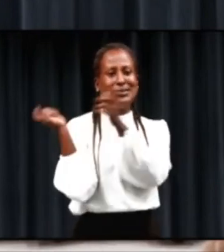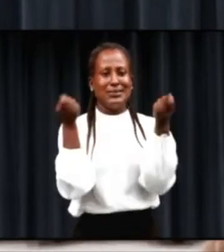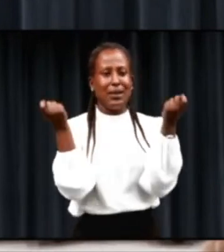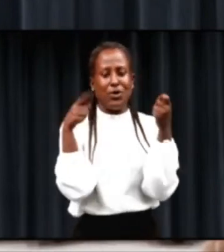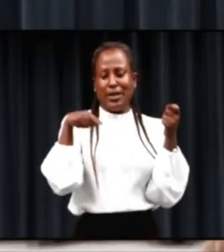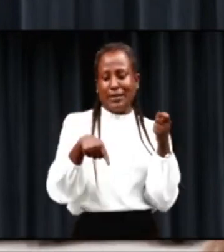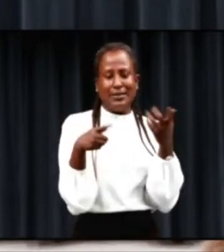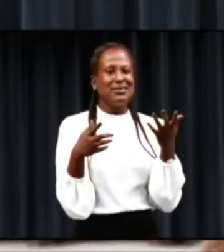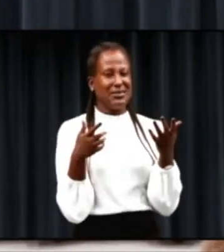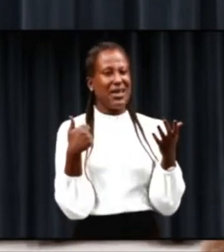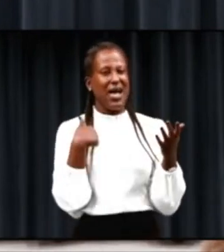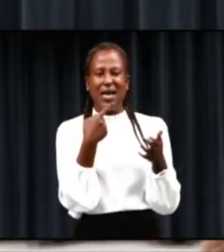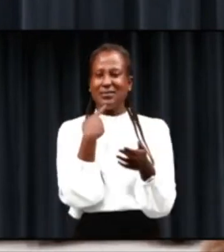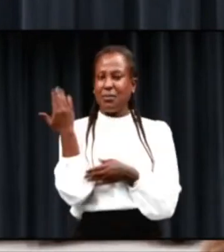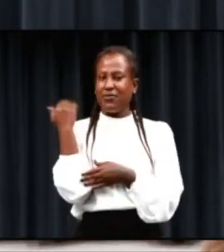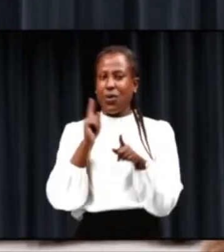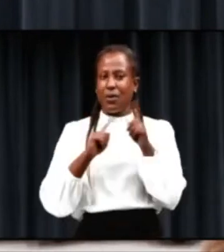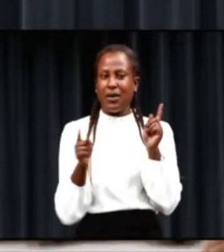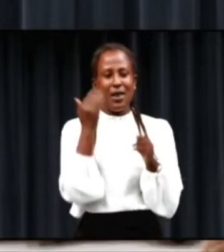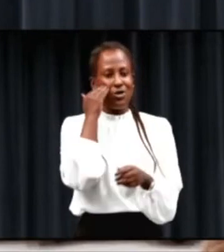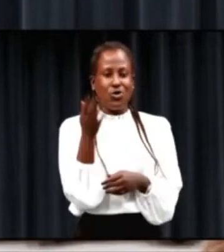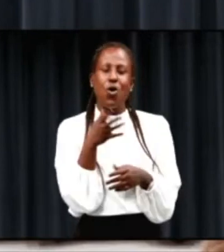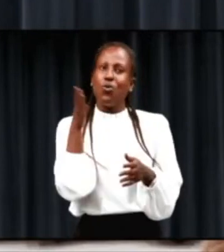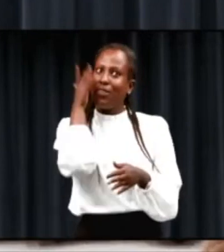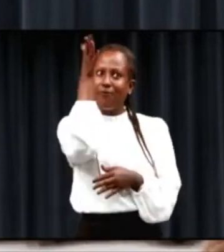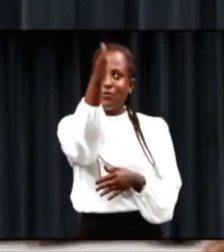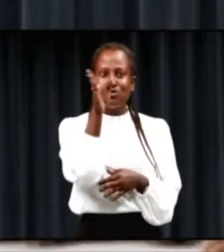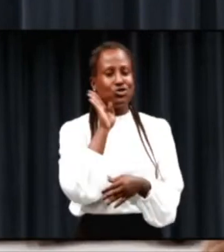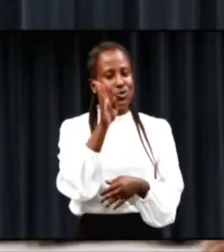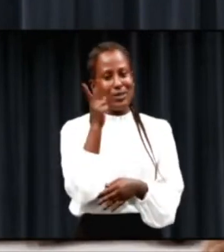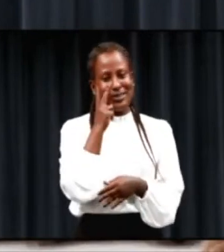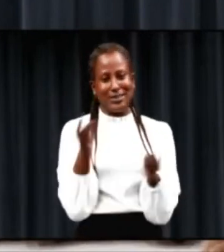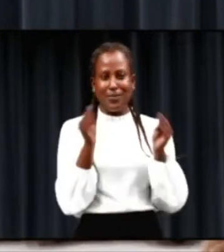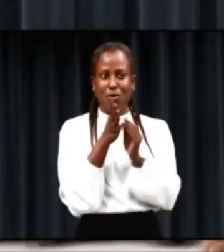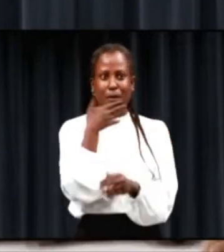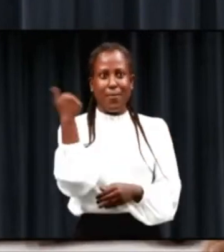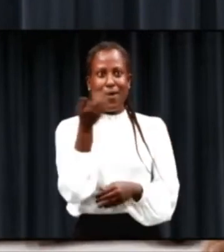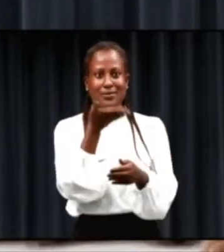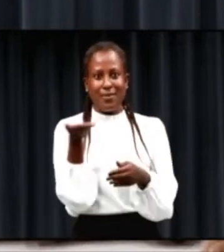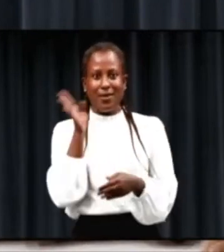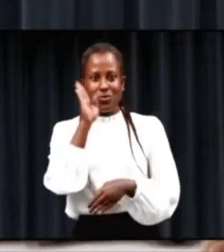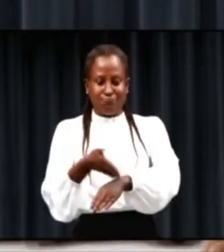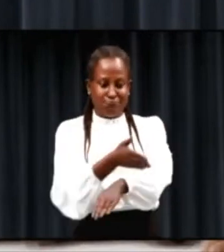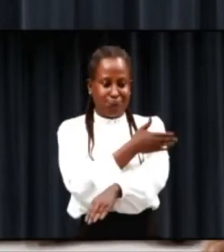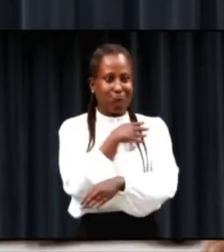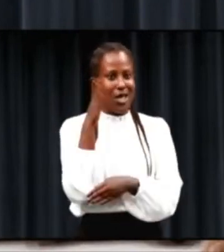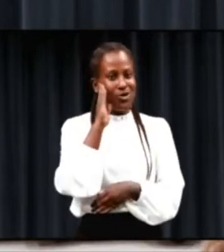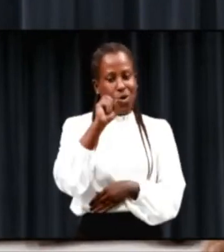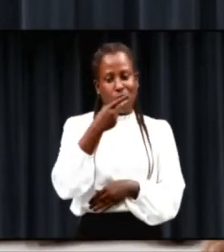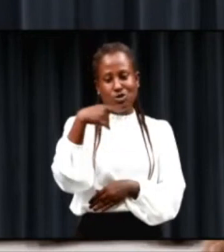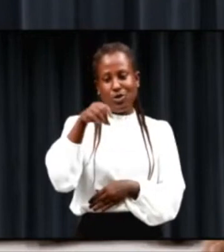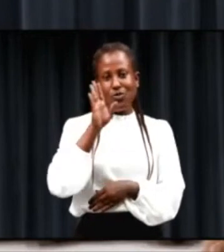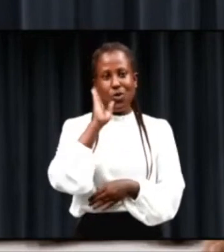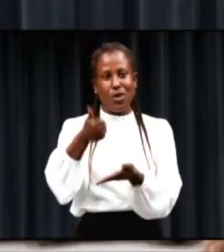true today, but I know that truly the best is yet to come for Prince George's. And I know that in this role, Mr. Shapiro will help us achieve